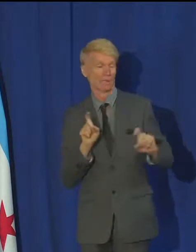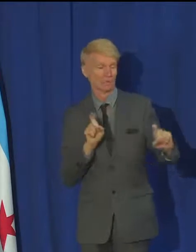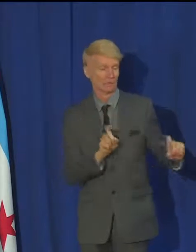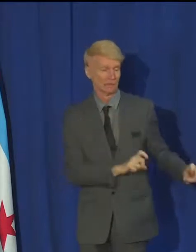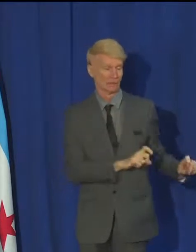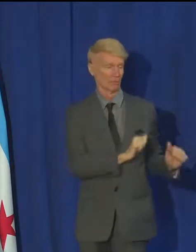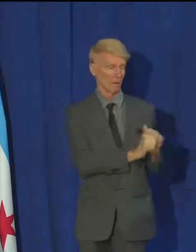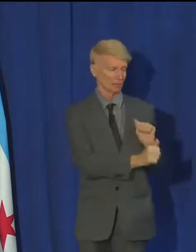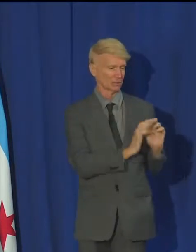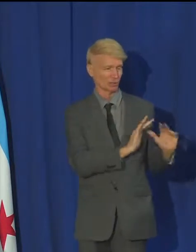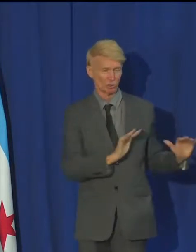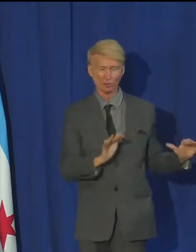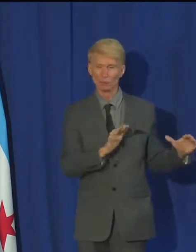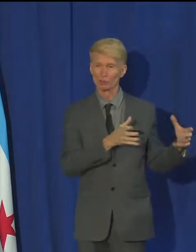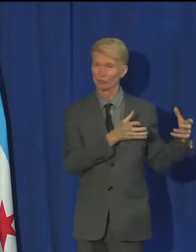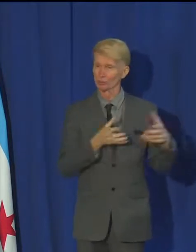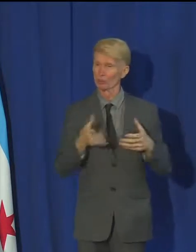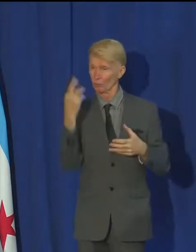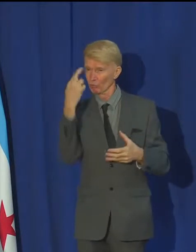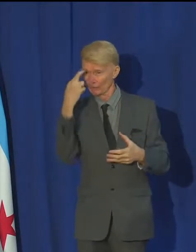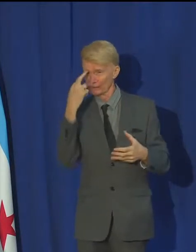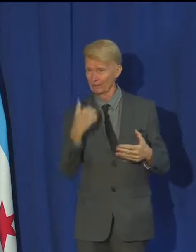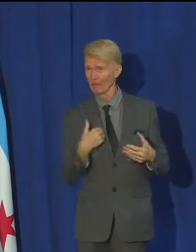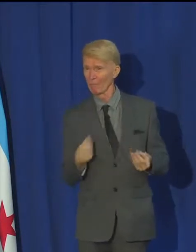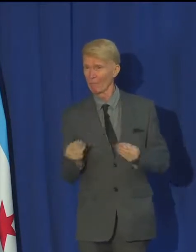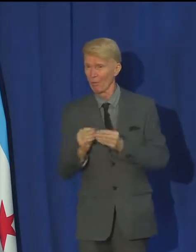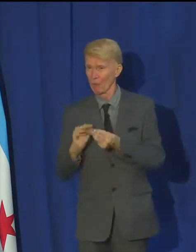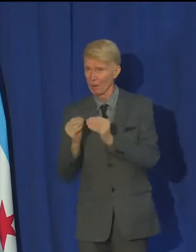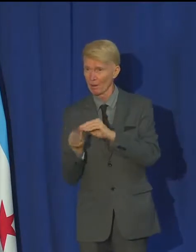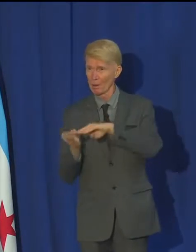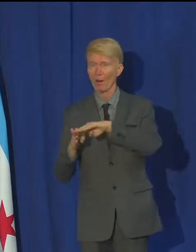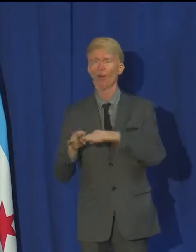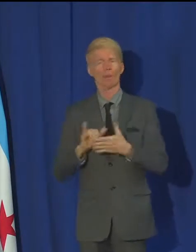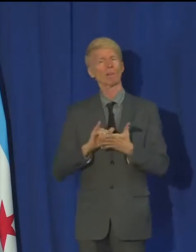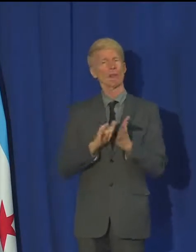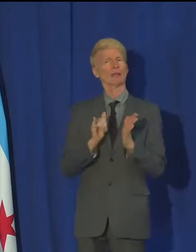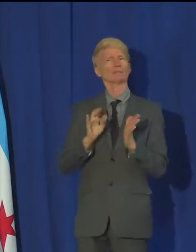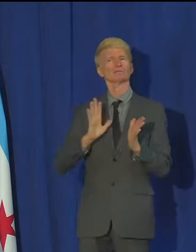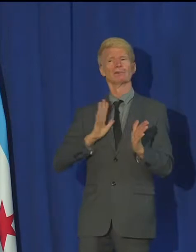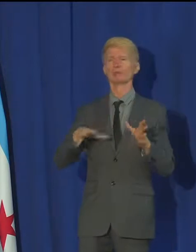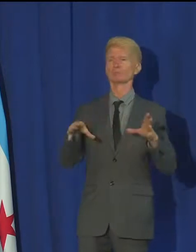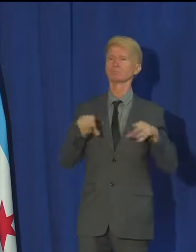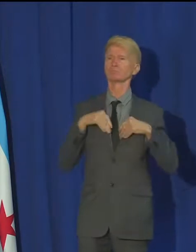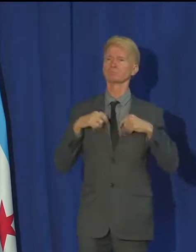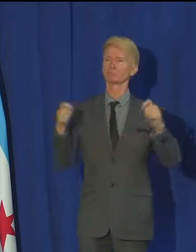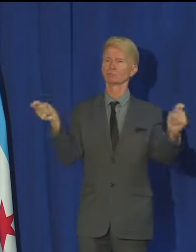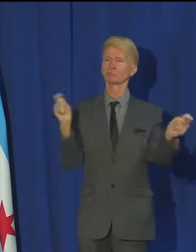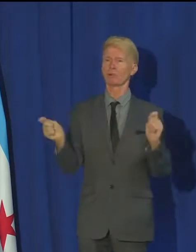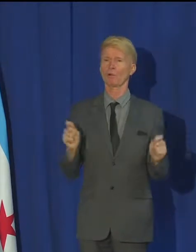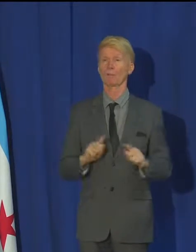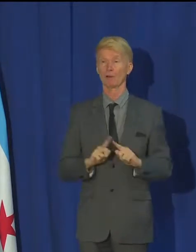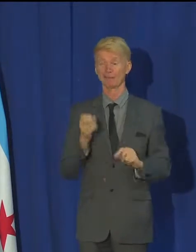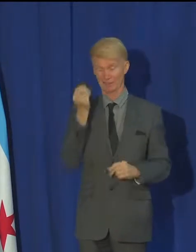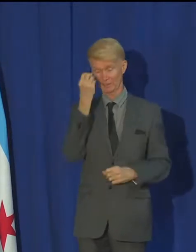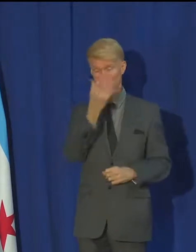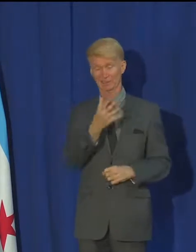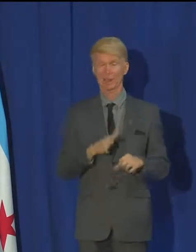other number is part of what's driving that, we remain broadly in control. But all around us, there is